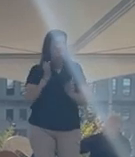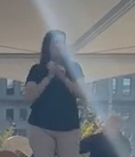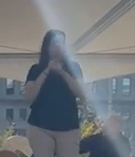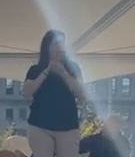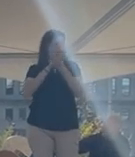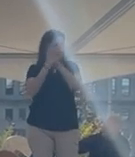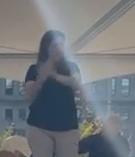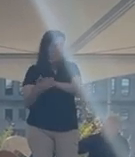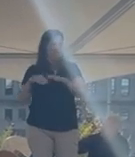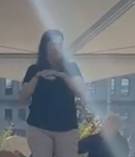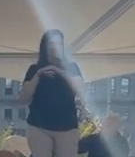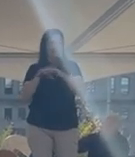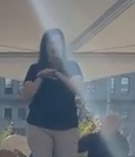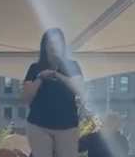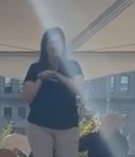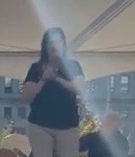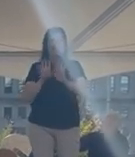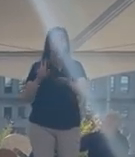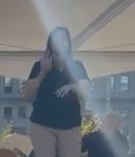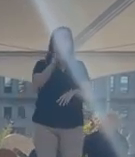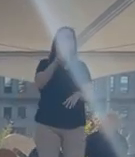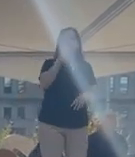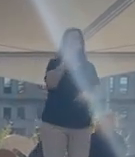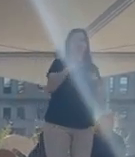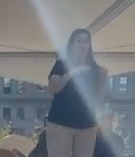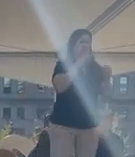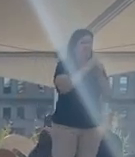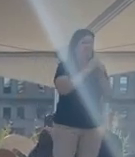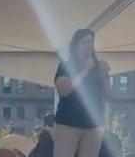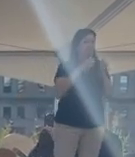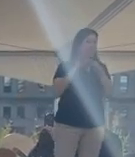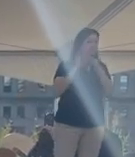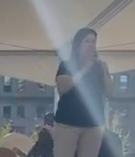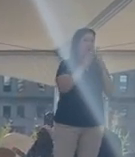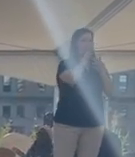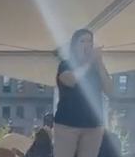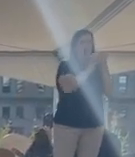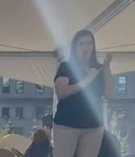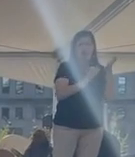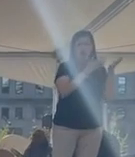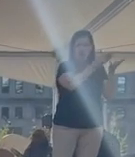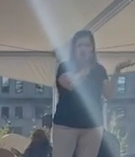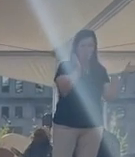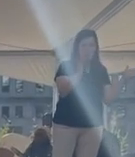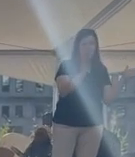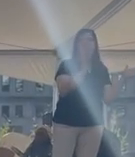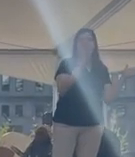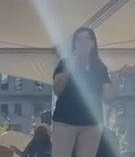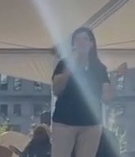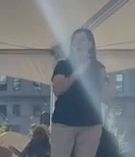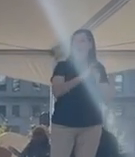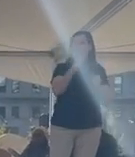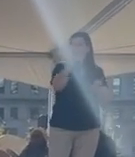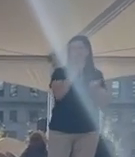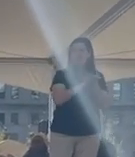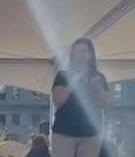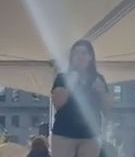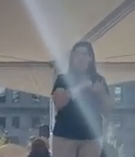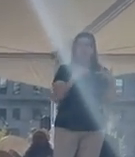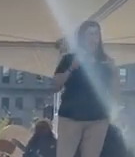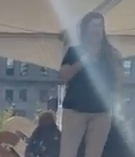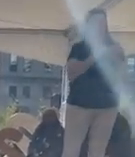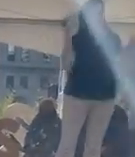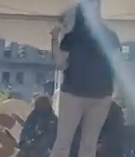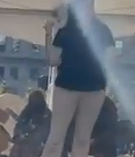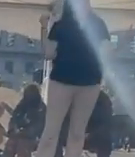them accessible. After 43 years in the arts, it's hard to believe that there's still much work to be done